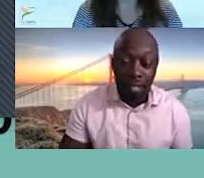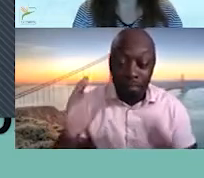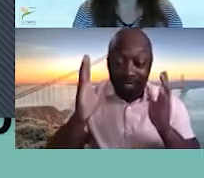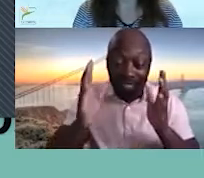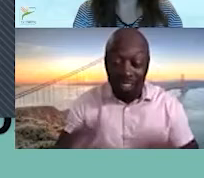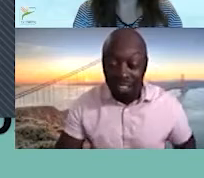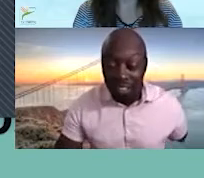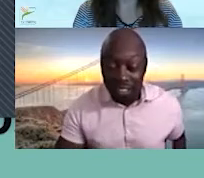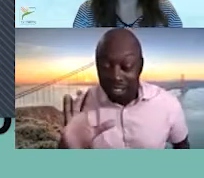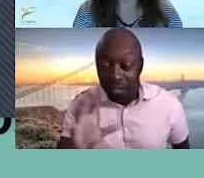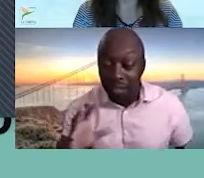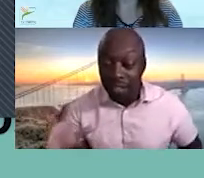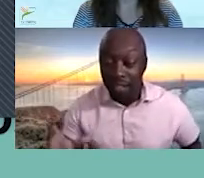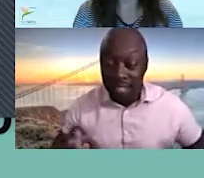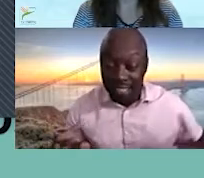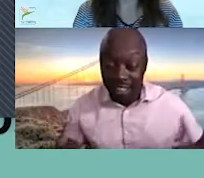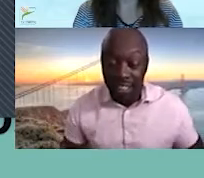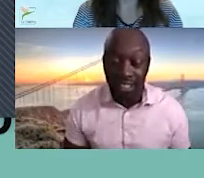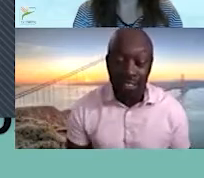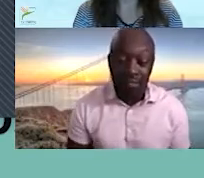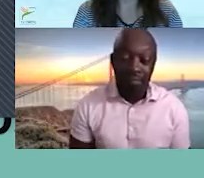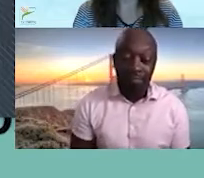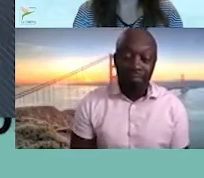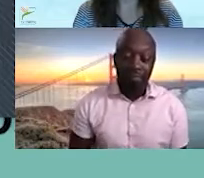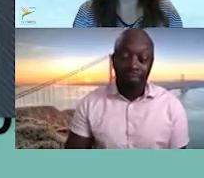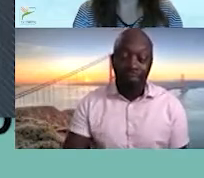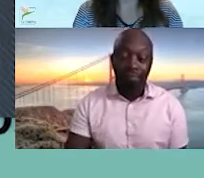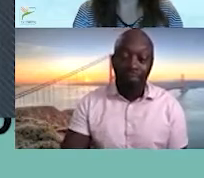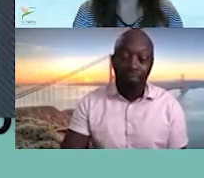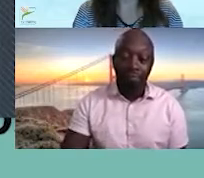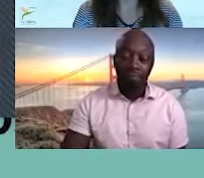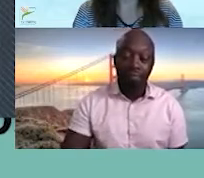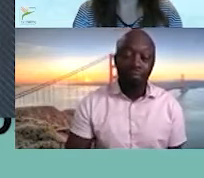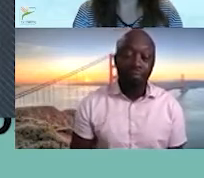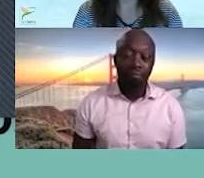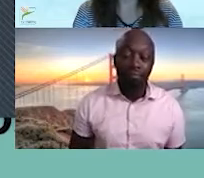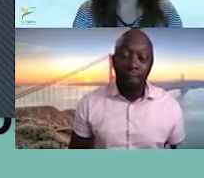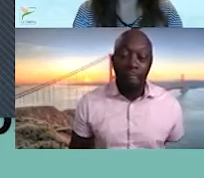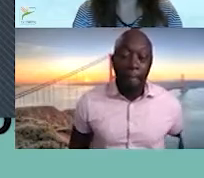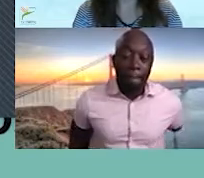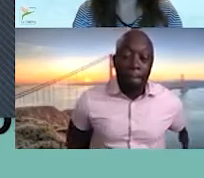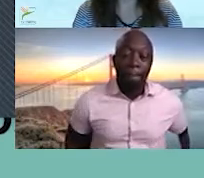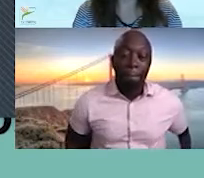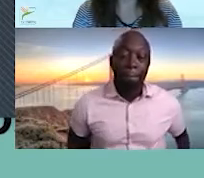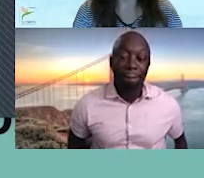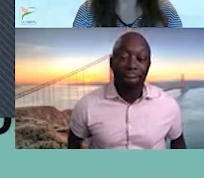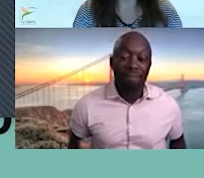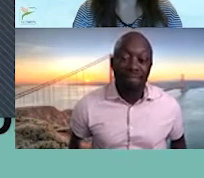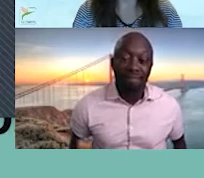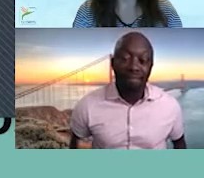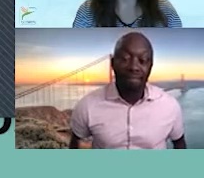Try to pay attention to the things. Nayeli, would you like some more? Would you like some more?